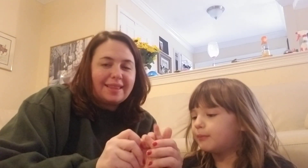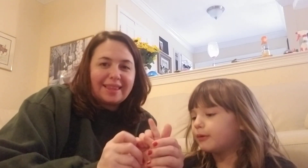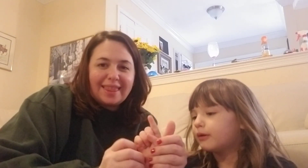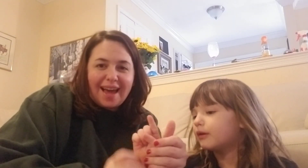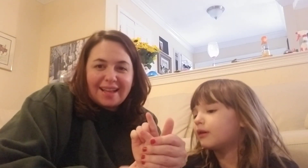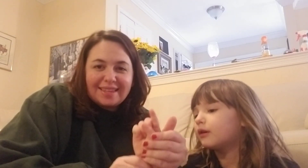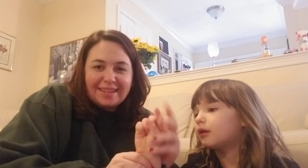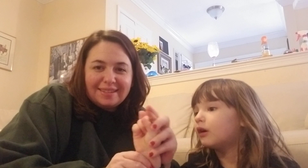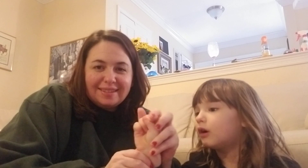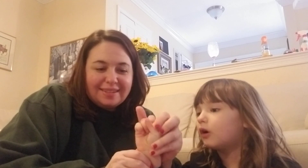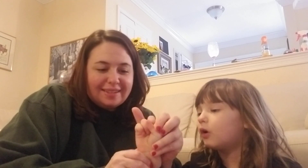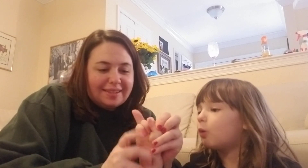Like that.